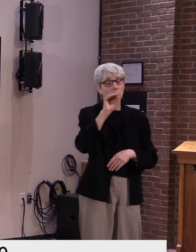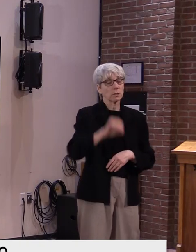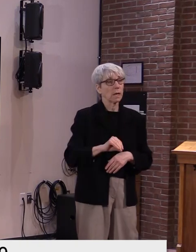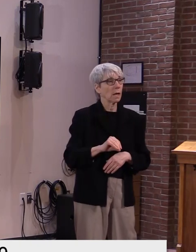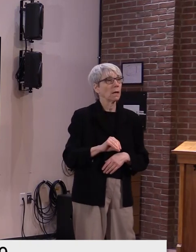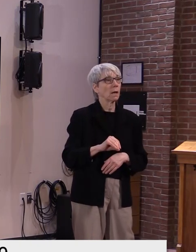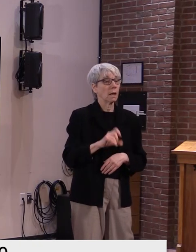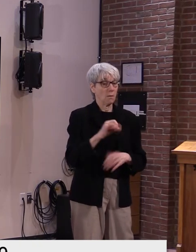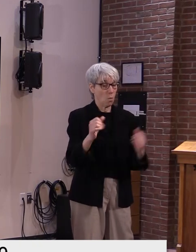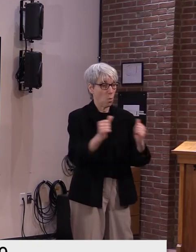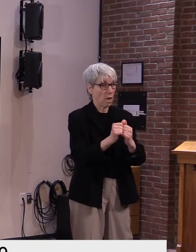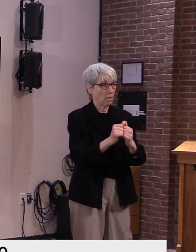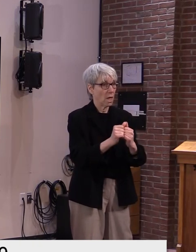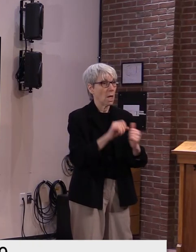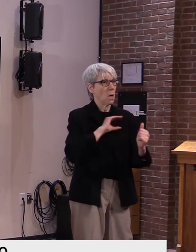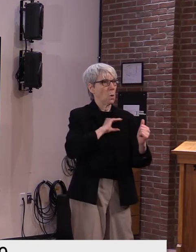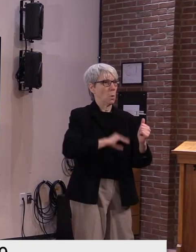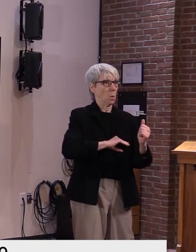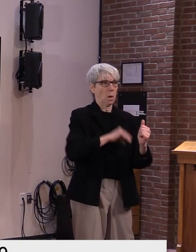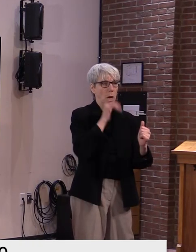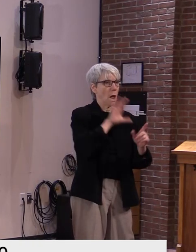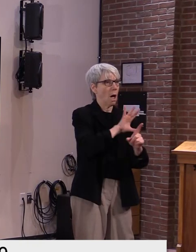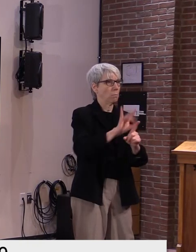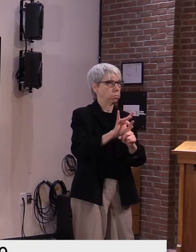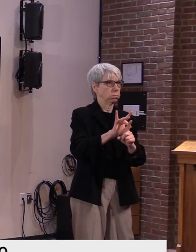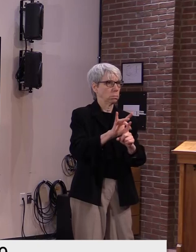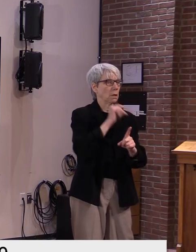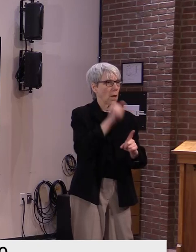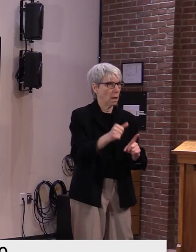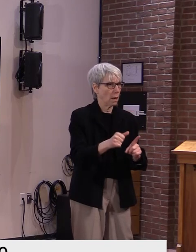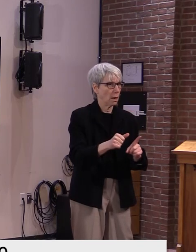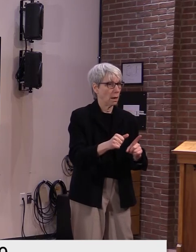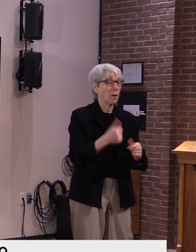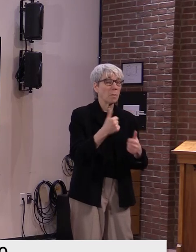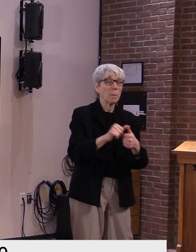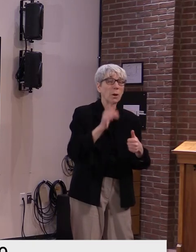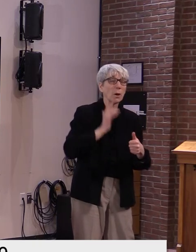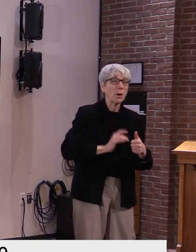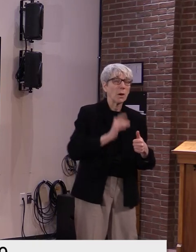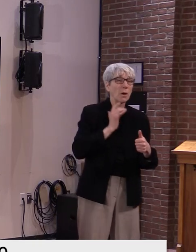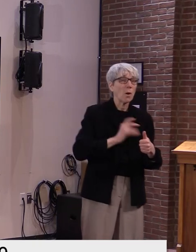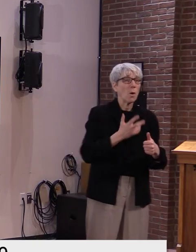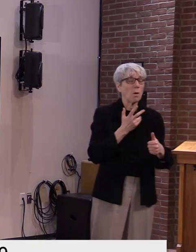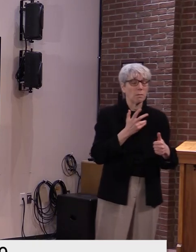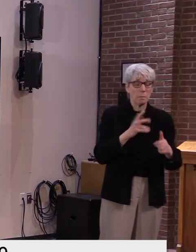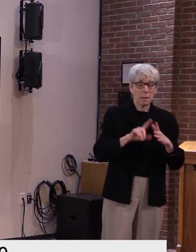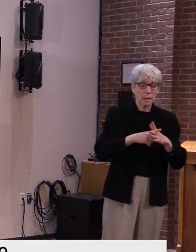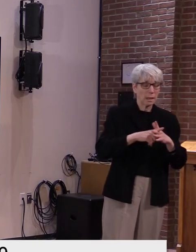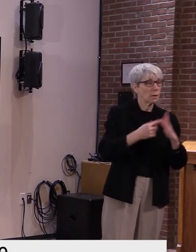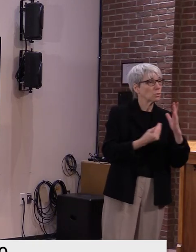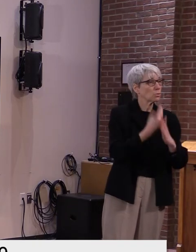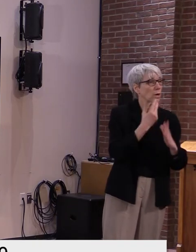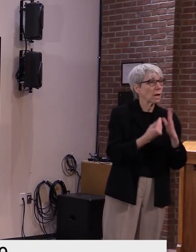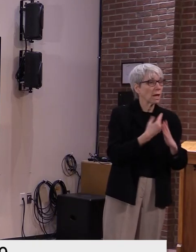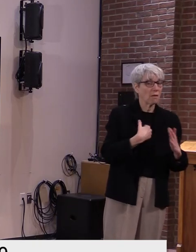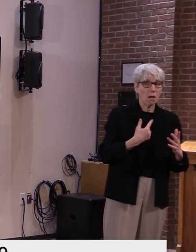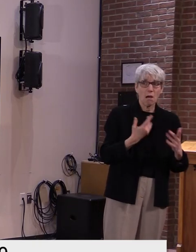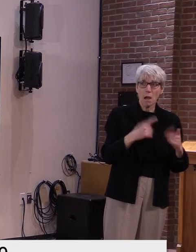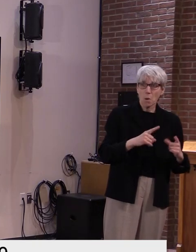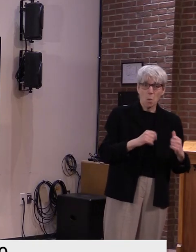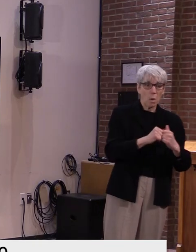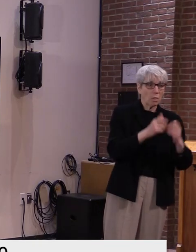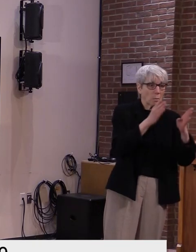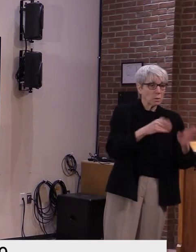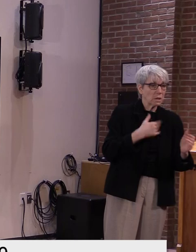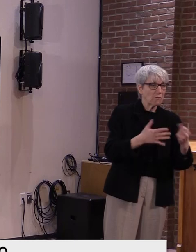But I bring that up because earlier in the pandemic, you had less than a 1 in 10 chance of becoming a case.